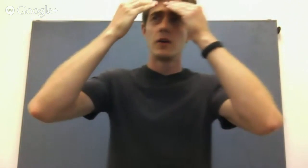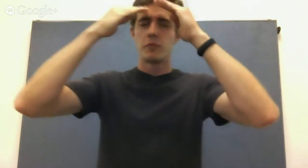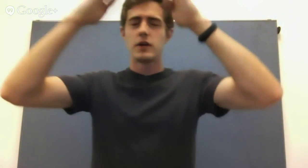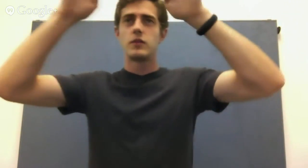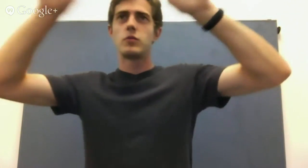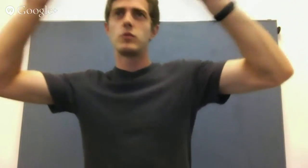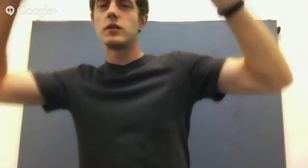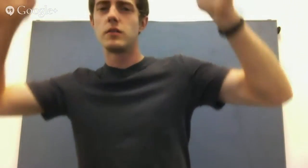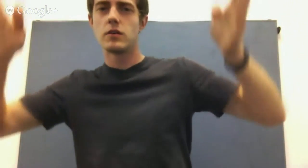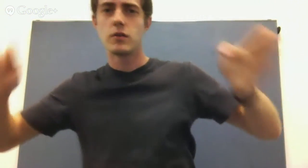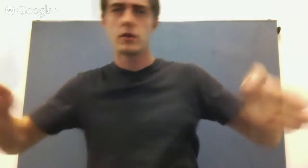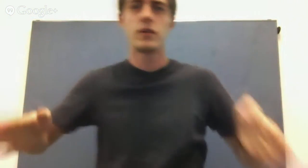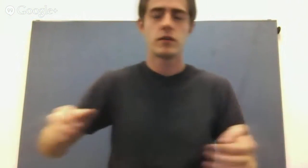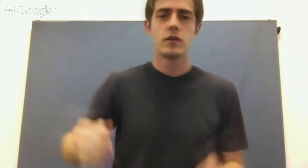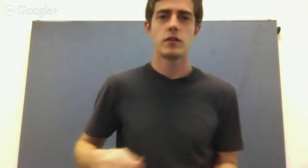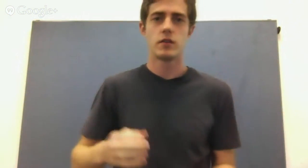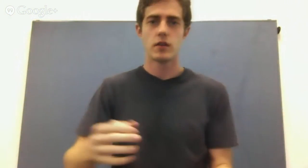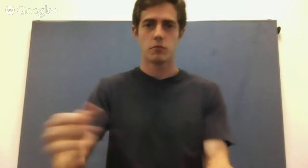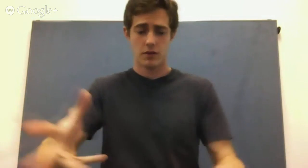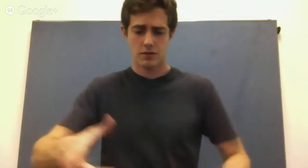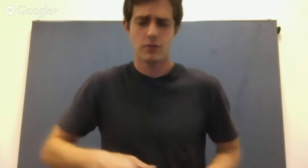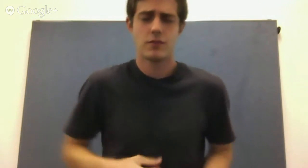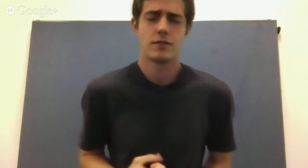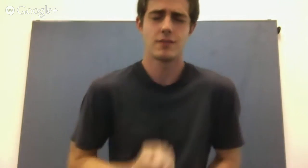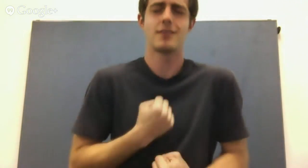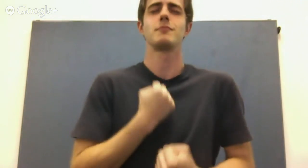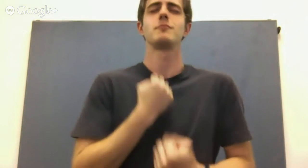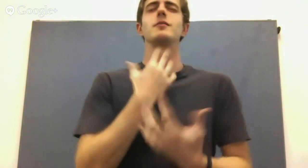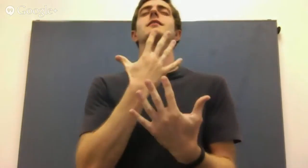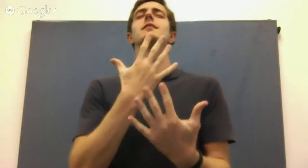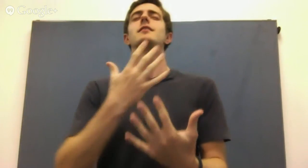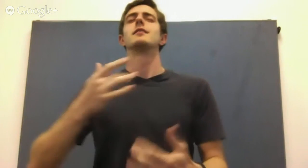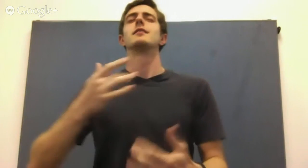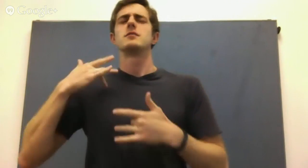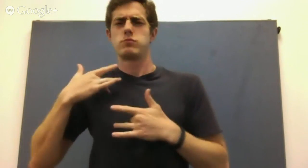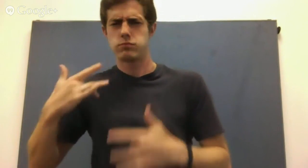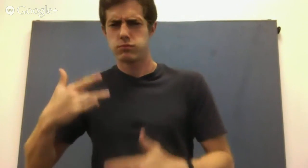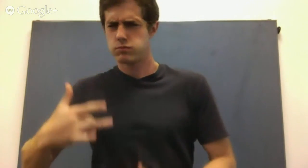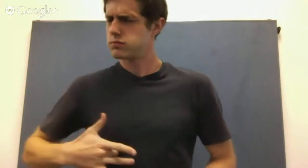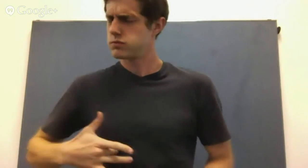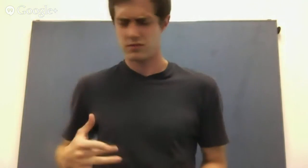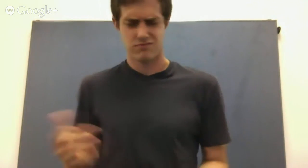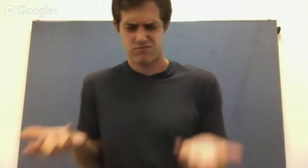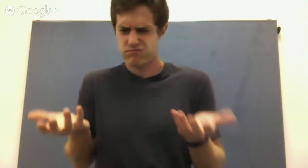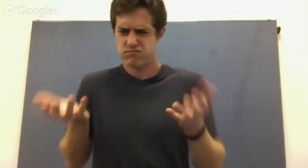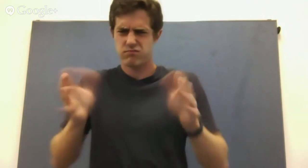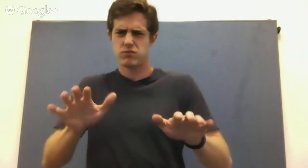Open the window, take me to the limbo. Don't give me your emo.